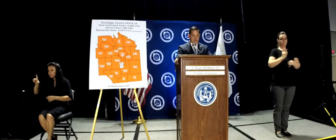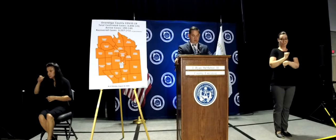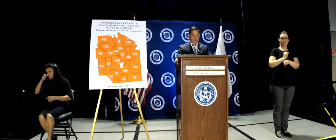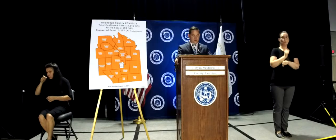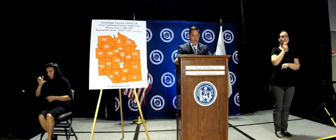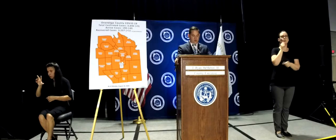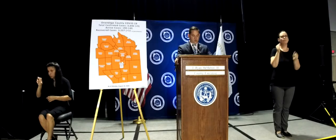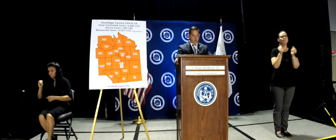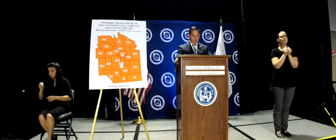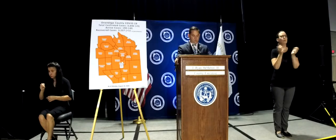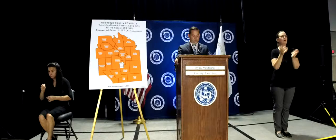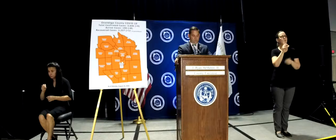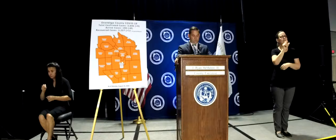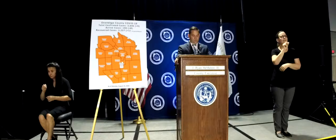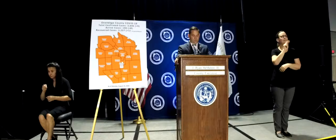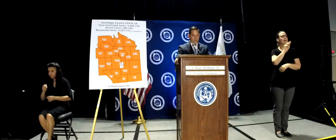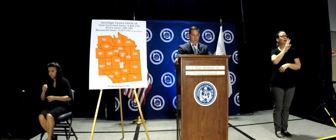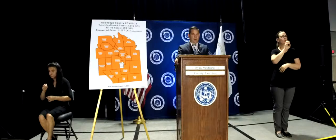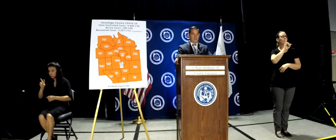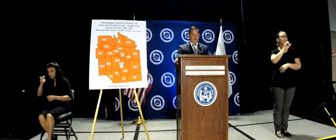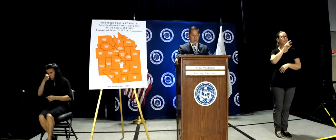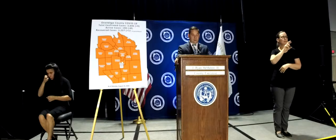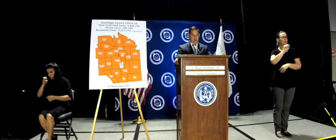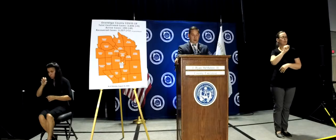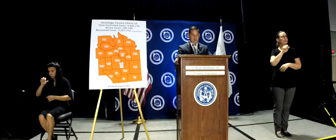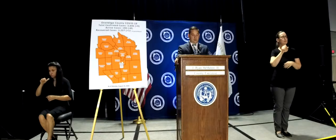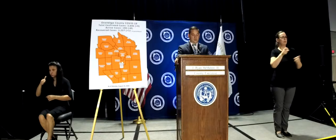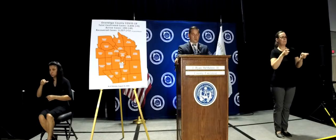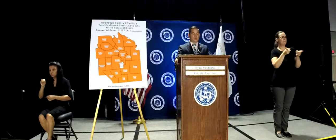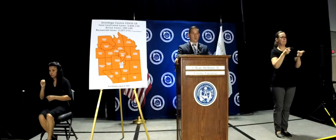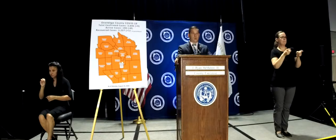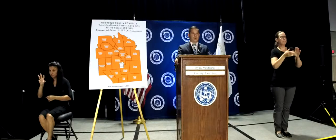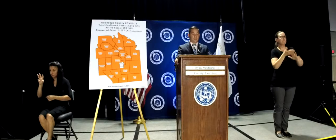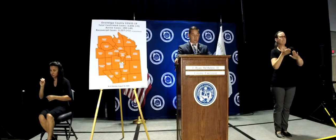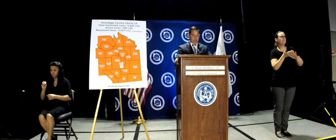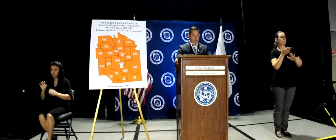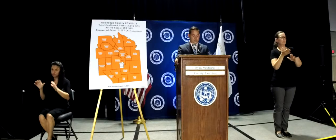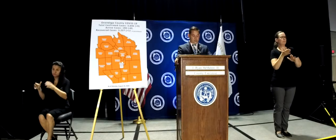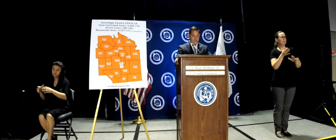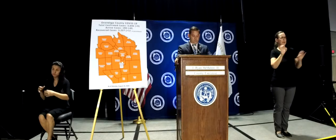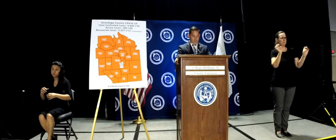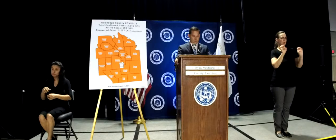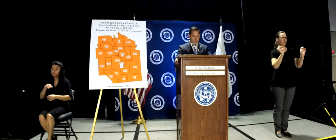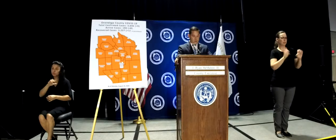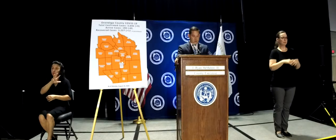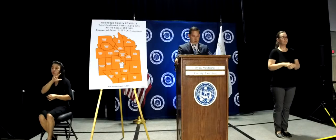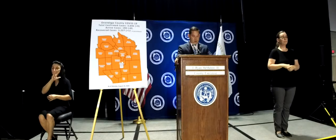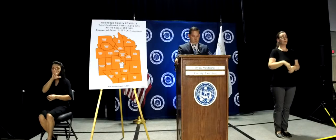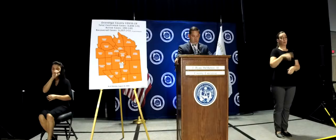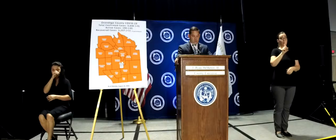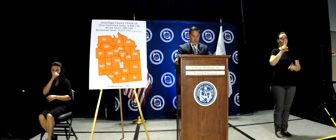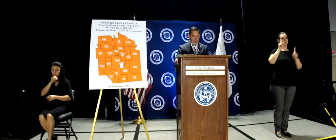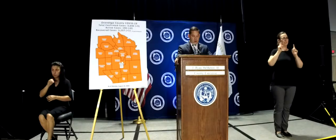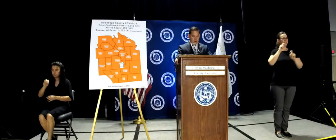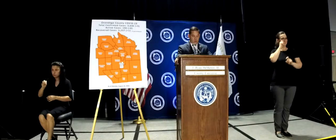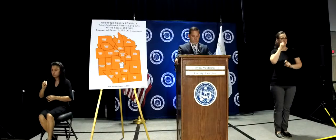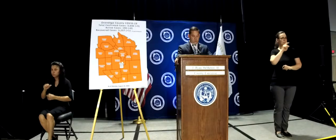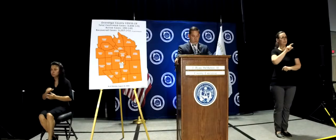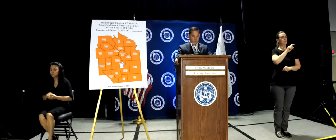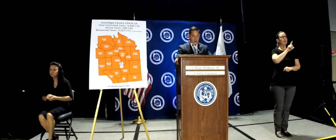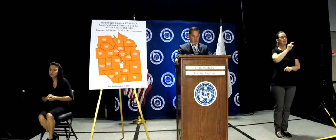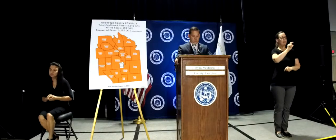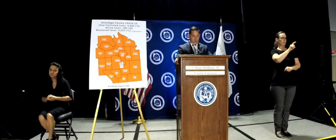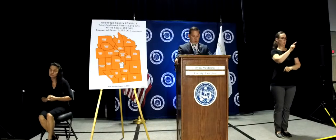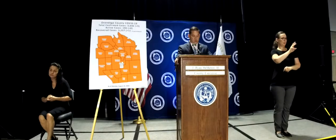to 5, Lafayette High School for Lafayette and Onondaga Central School employees. Right now,